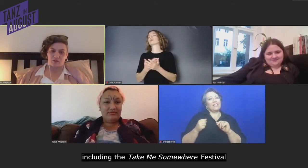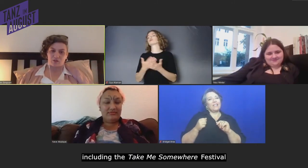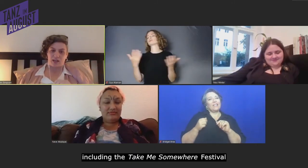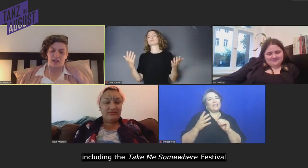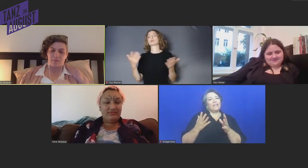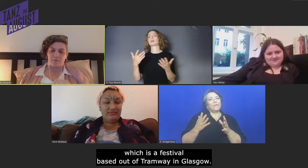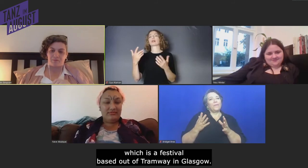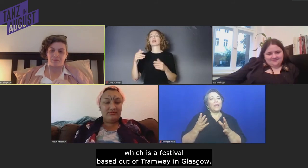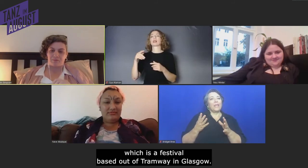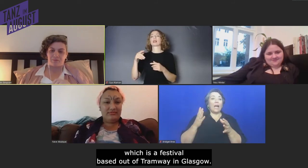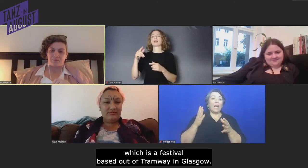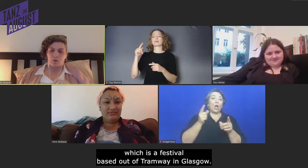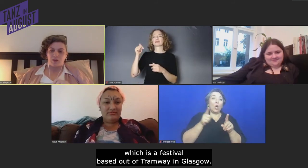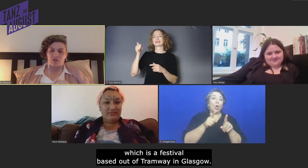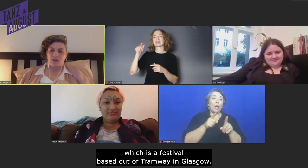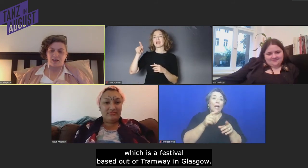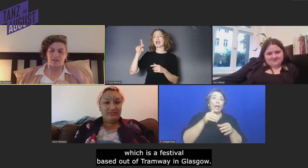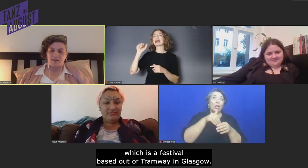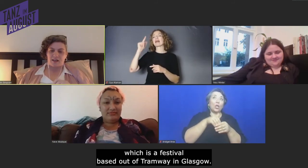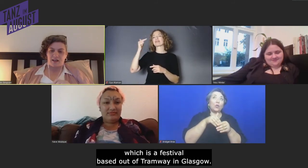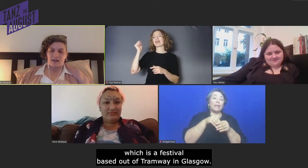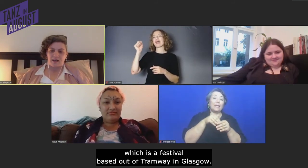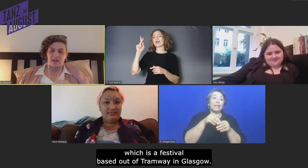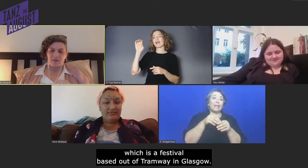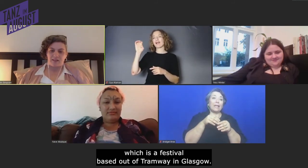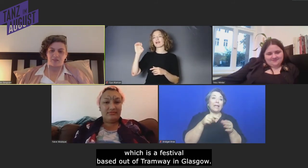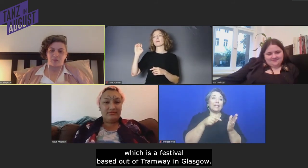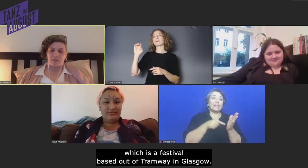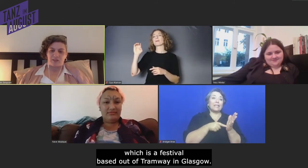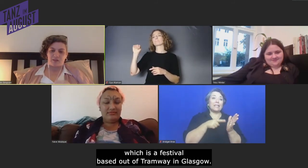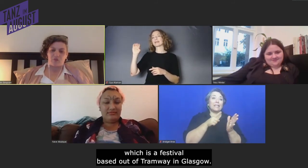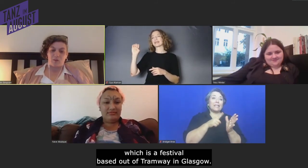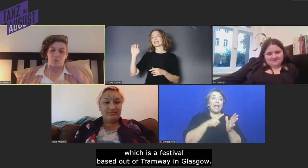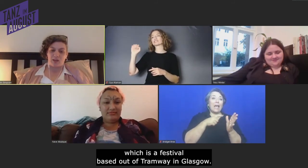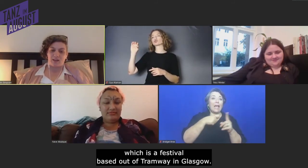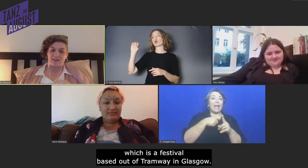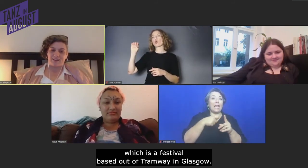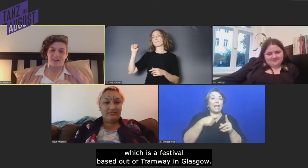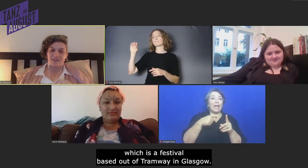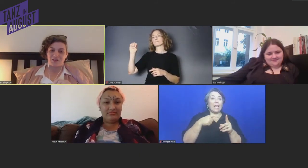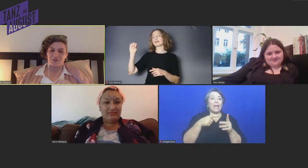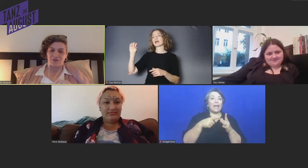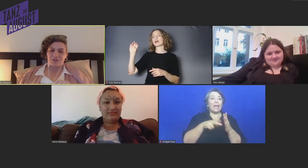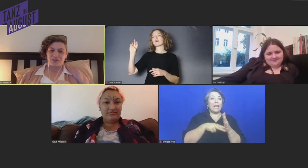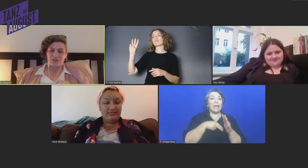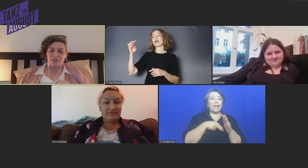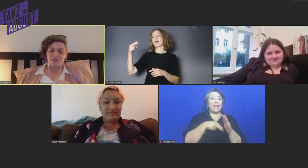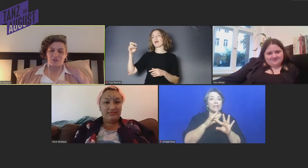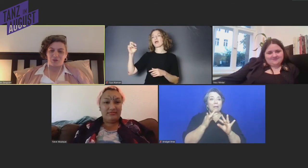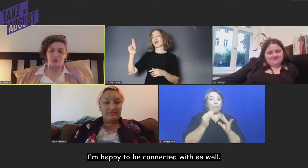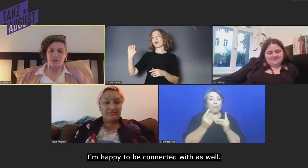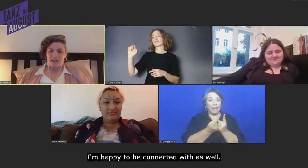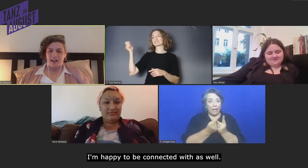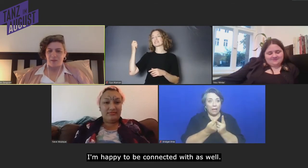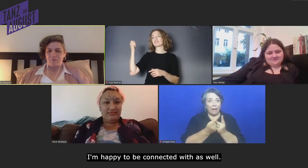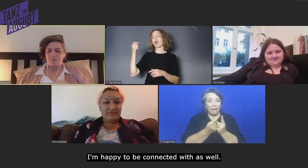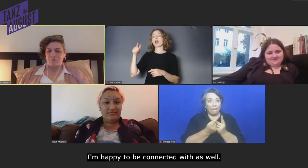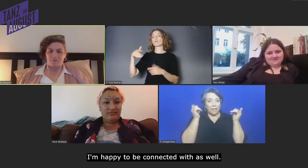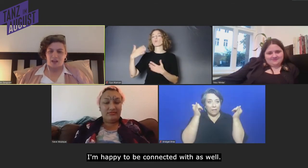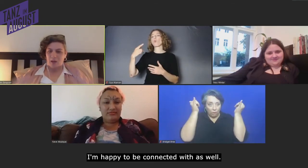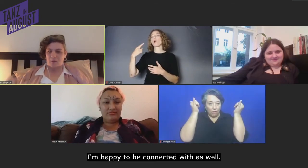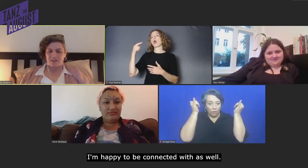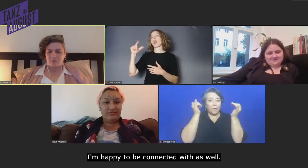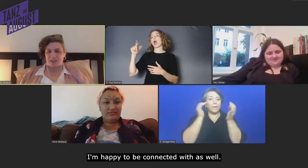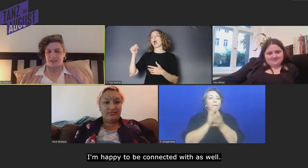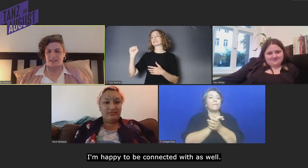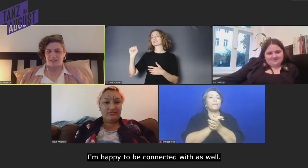Festival, which is a festival based out of Tramway in Glasgow. So yeah, I'm